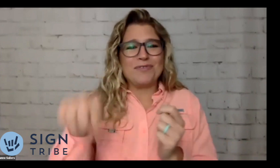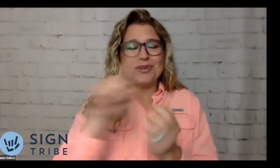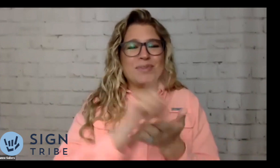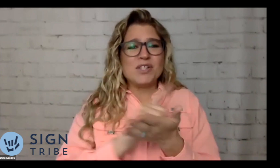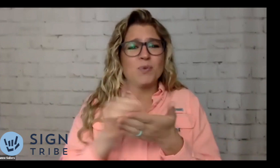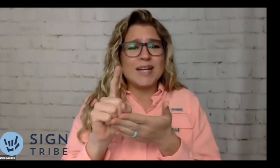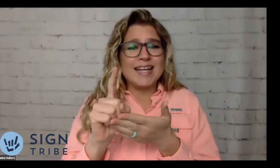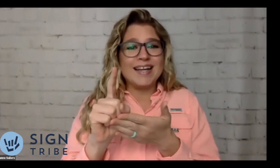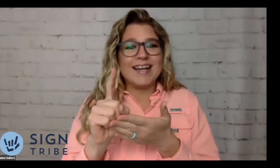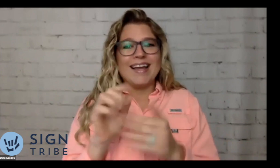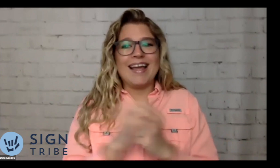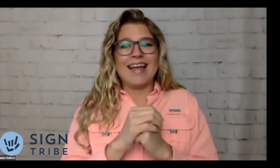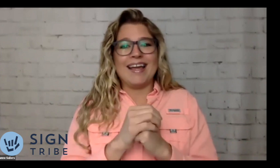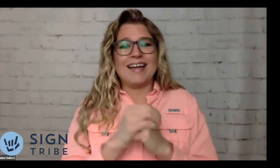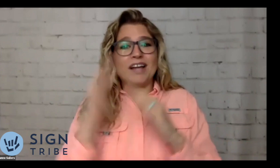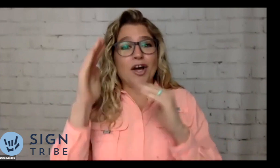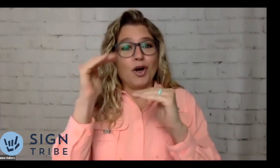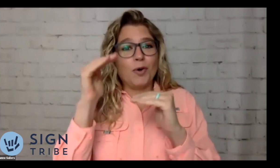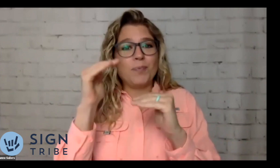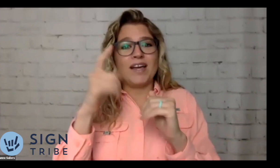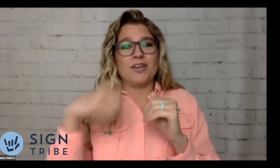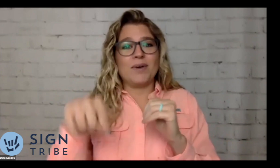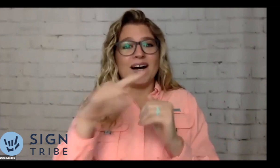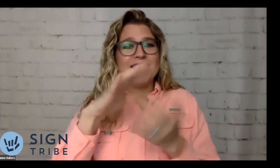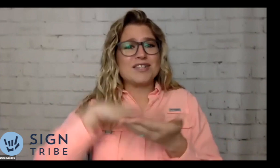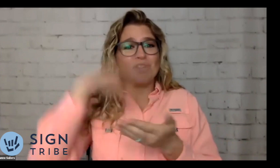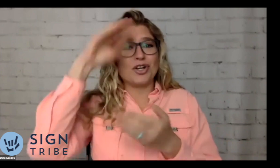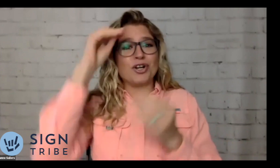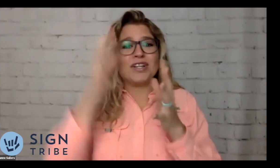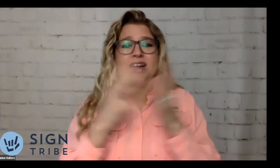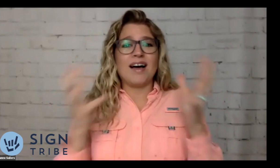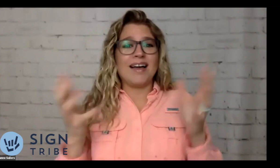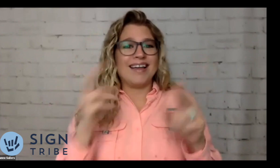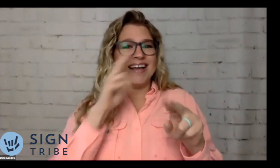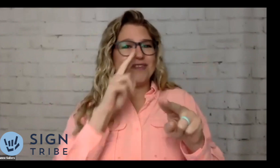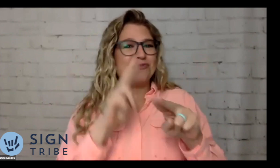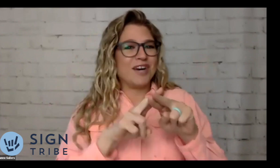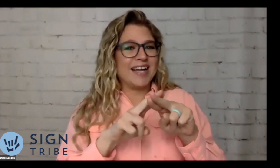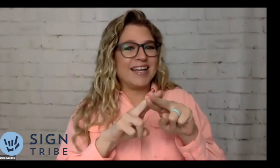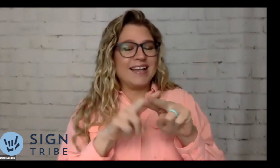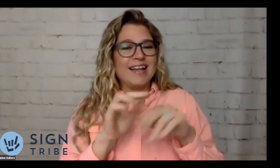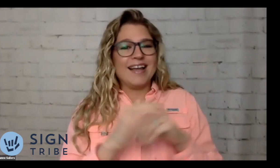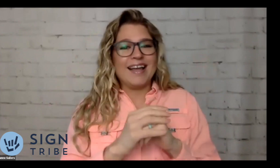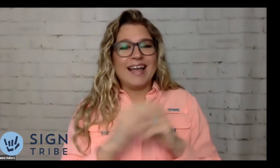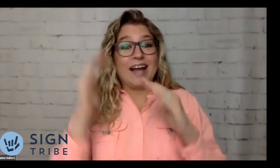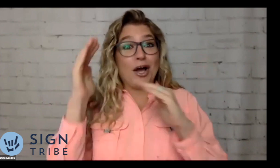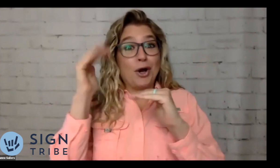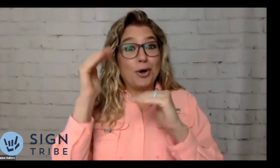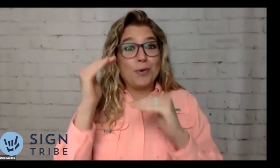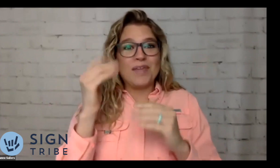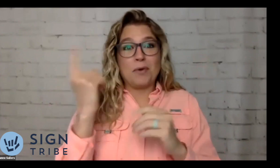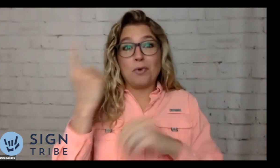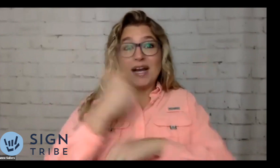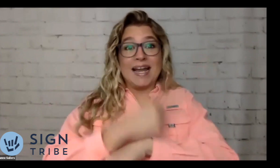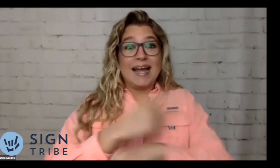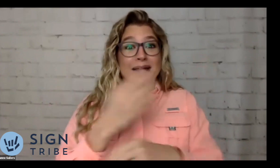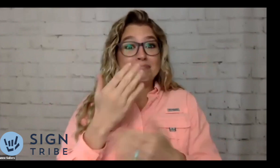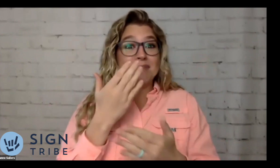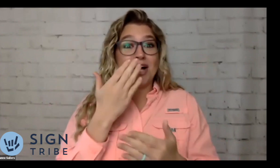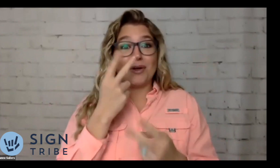this week, and I hope that you guys learned a lot and had fun, and I hope that one day I'll see